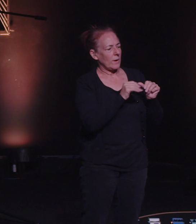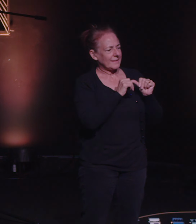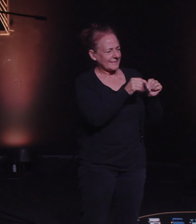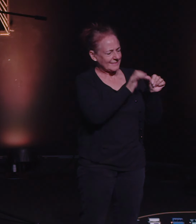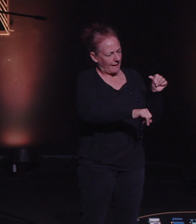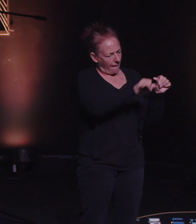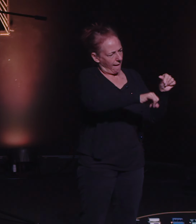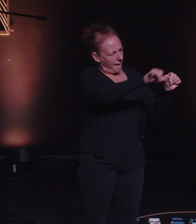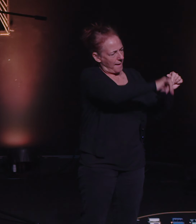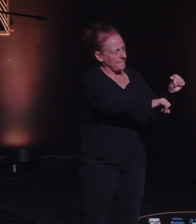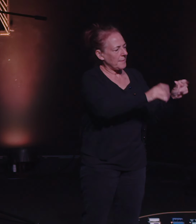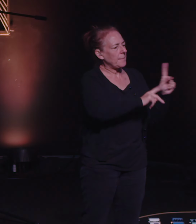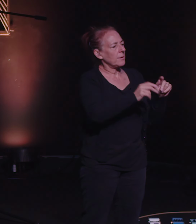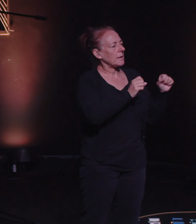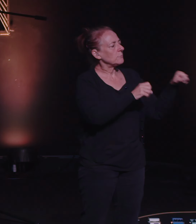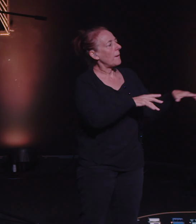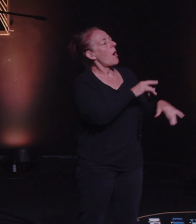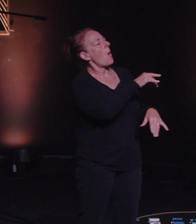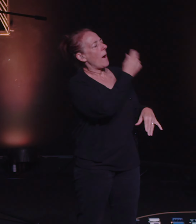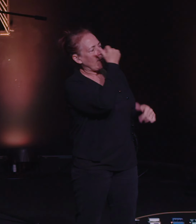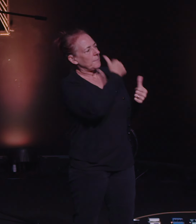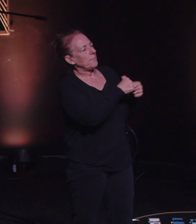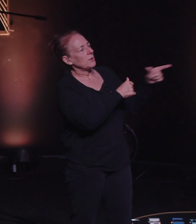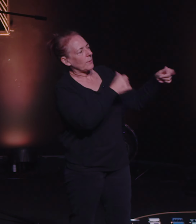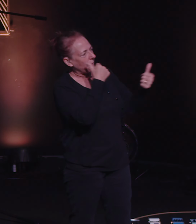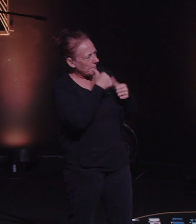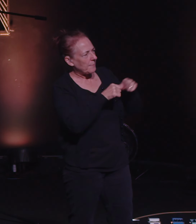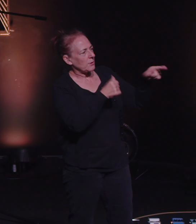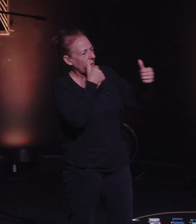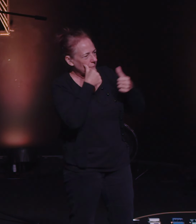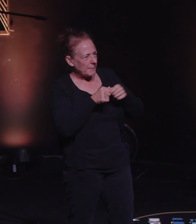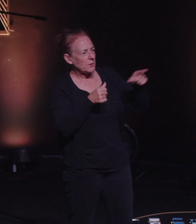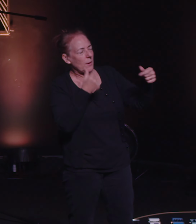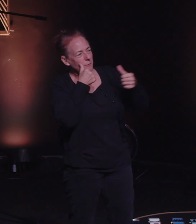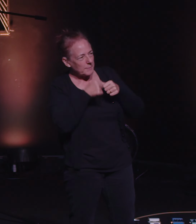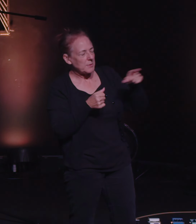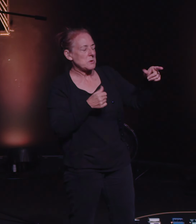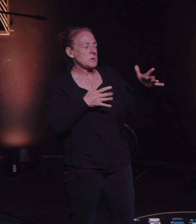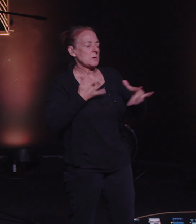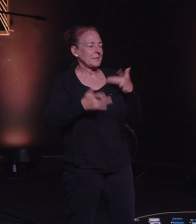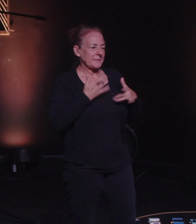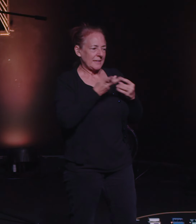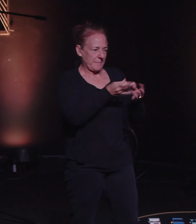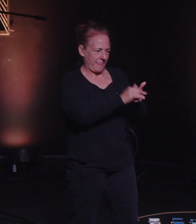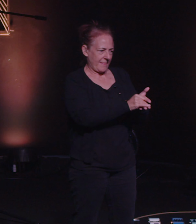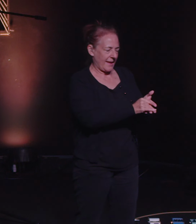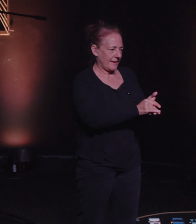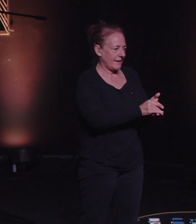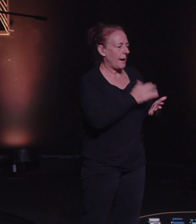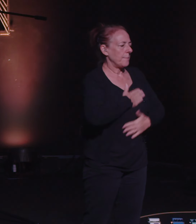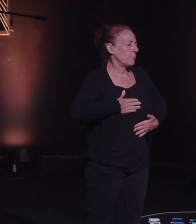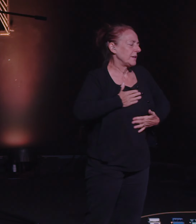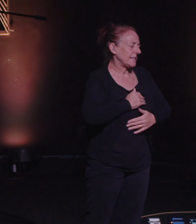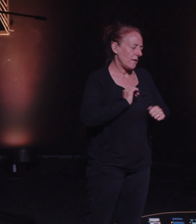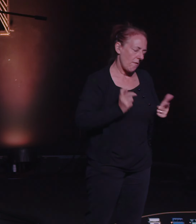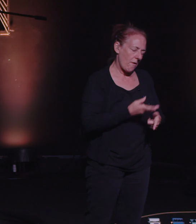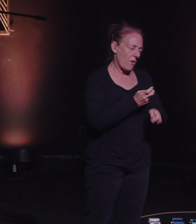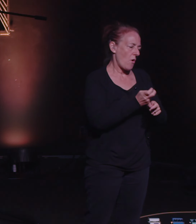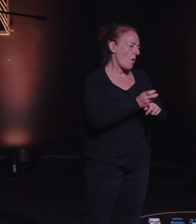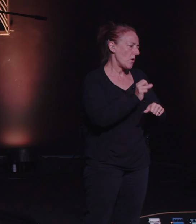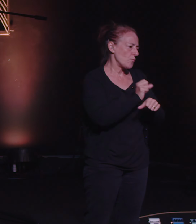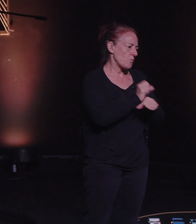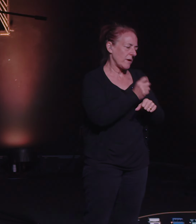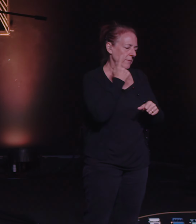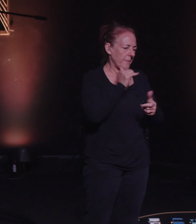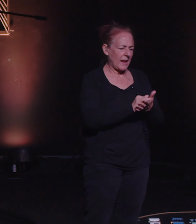going to be when people come and they drop kids off, you're going to get to see familiar faces and things like that. So I'm really excited about that. I so appreciate all the hard work that's gone into this.